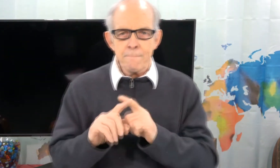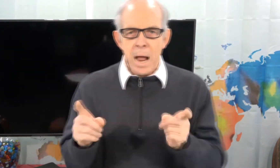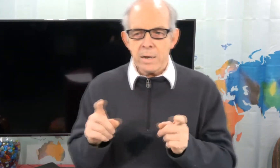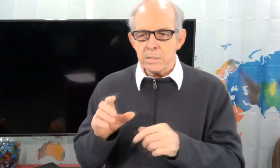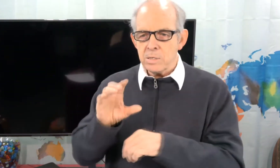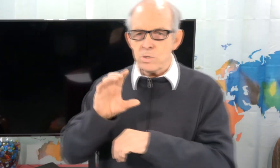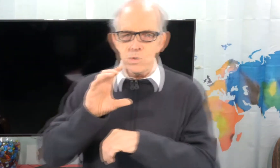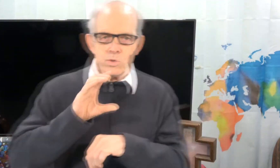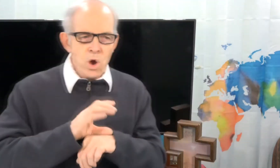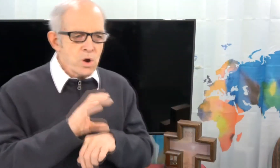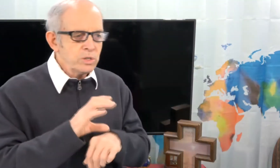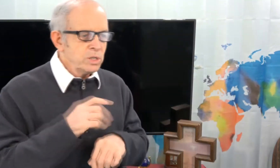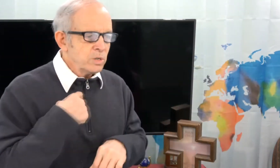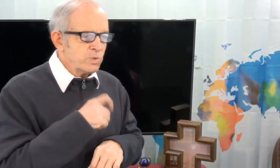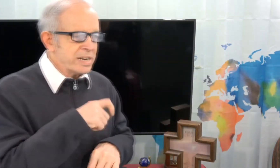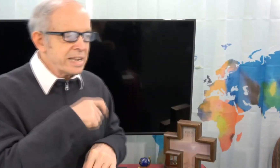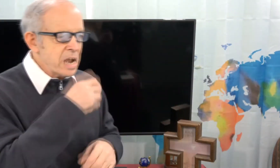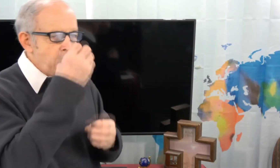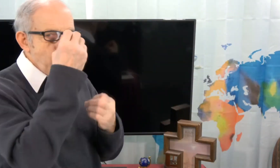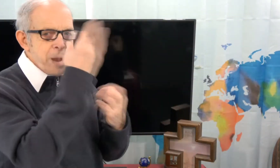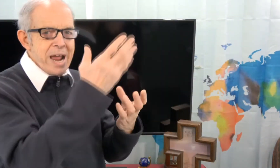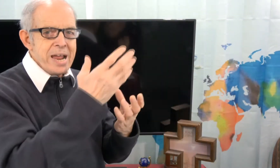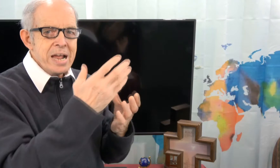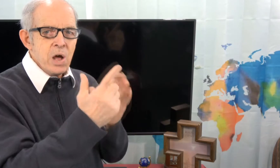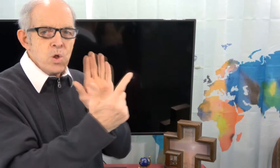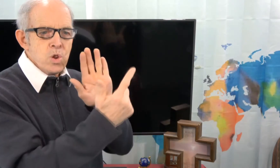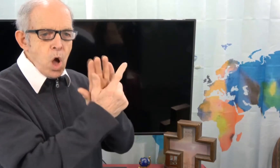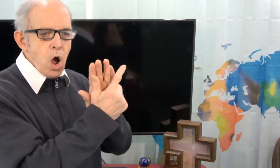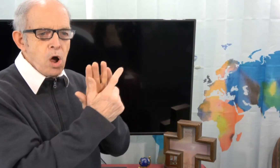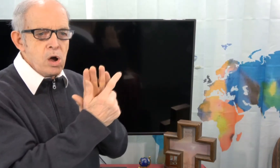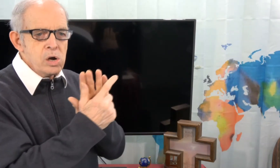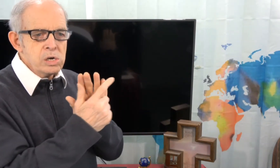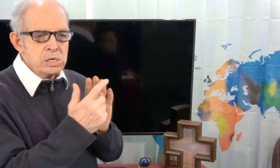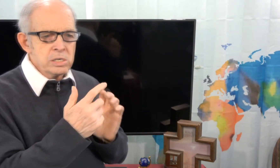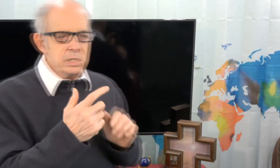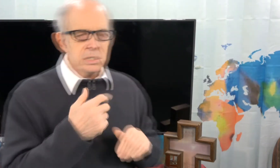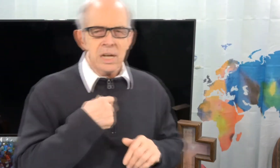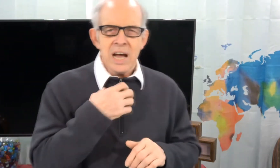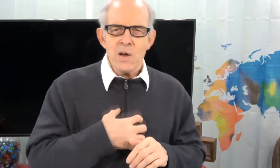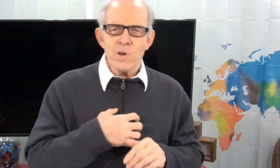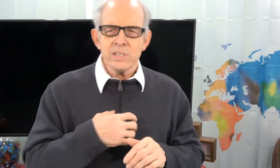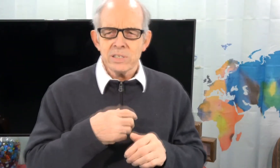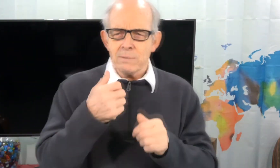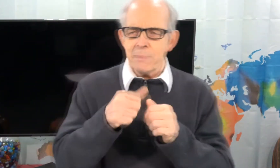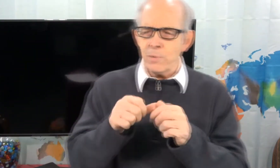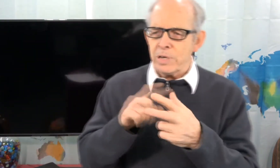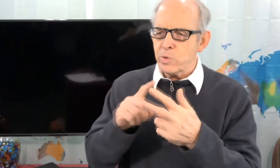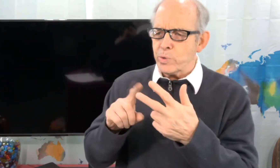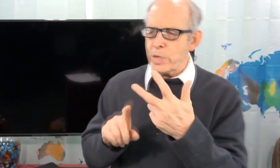But should we need obey law? I wish I remember what you three.